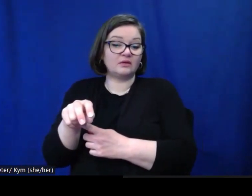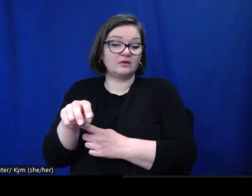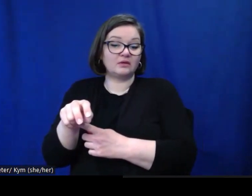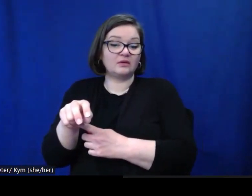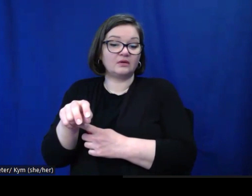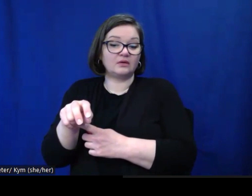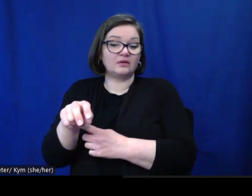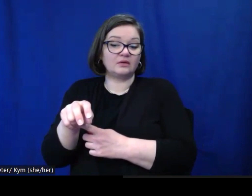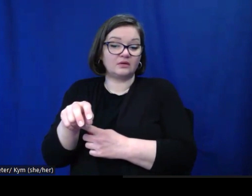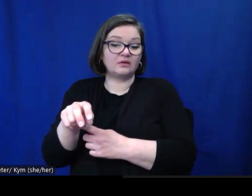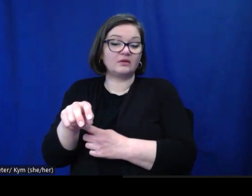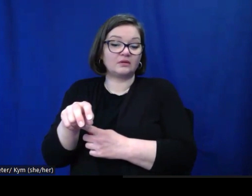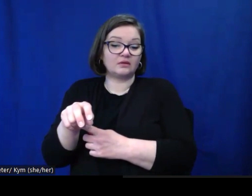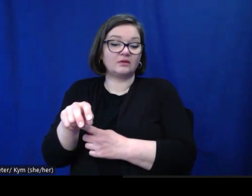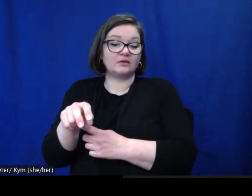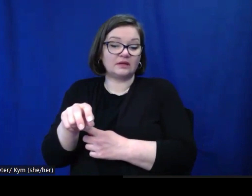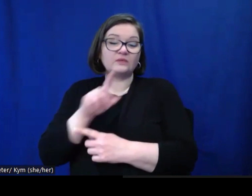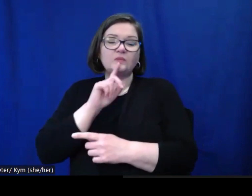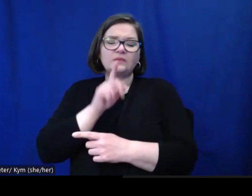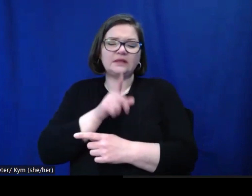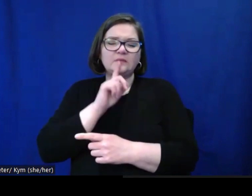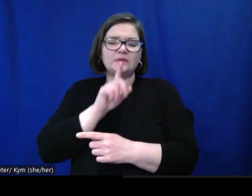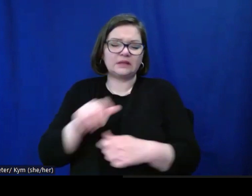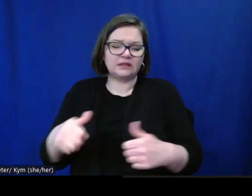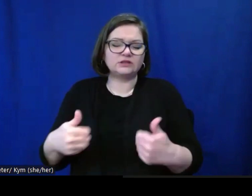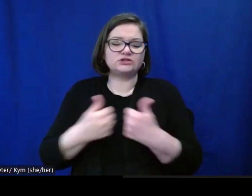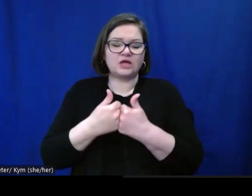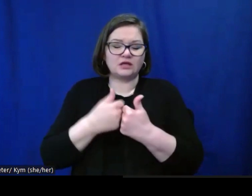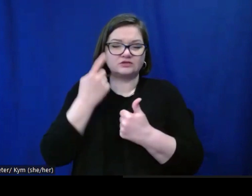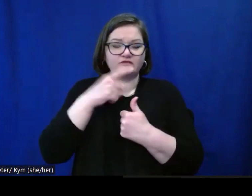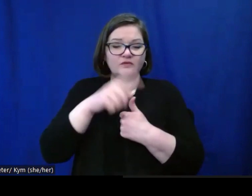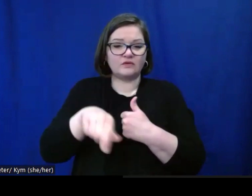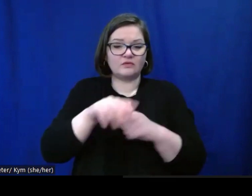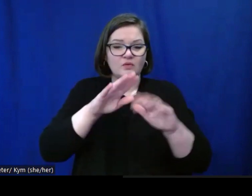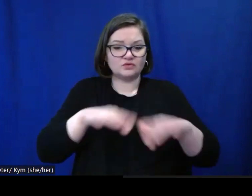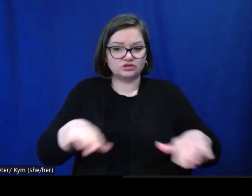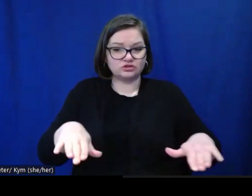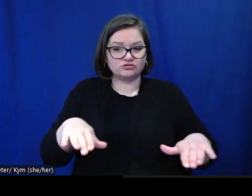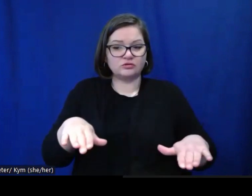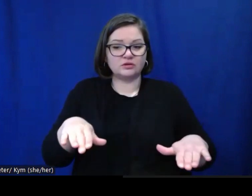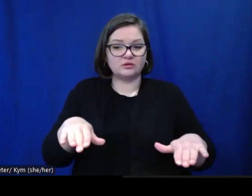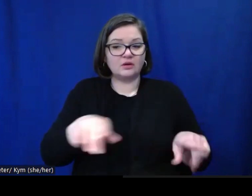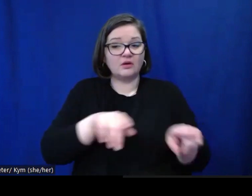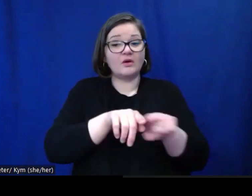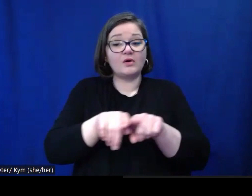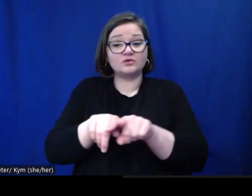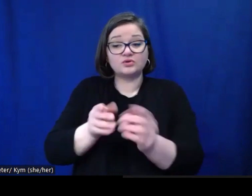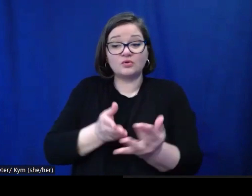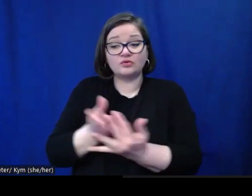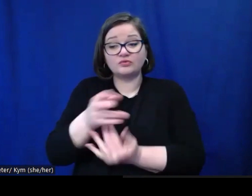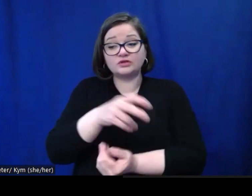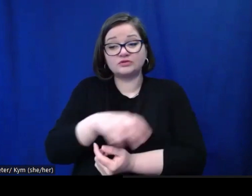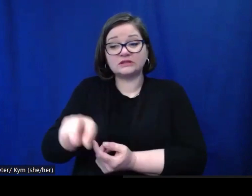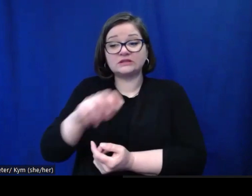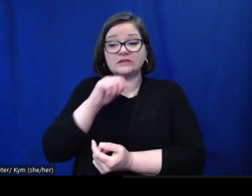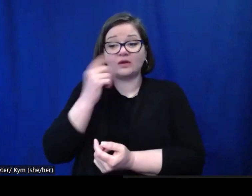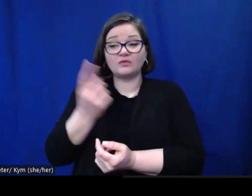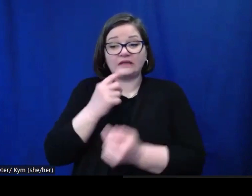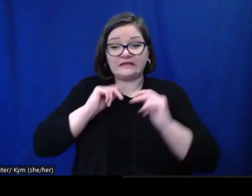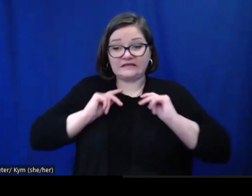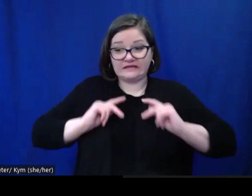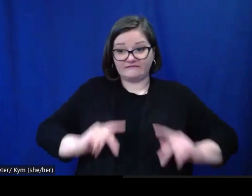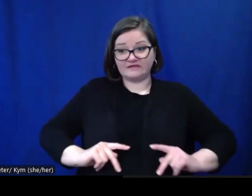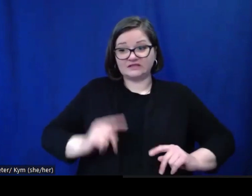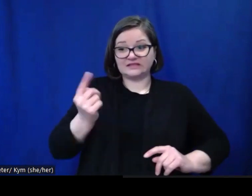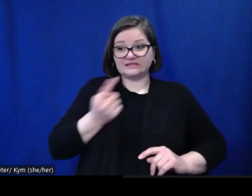is extremely challenging for children. And I also include transition, not only something physical that the child needs to